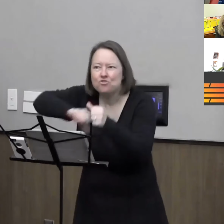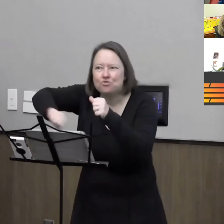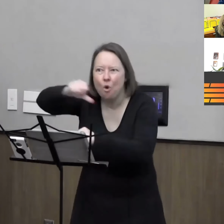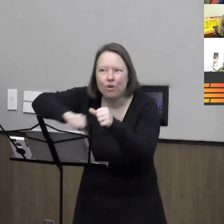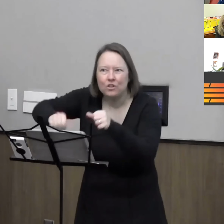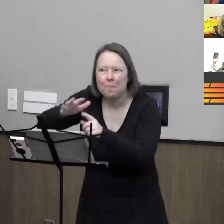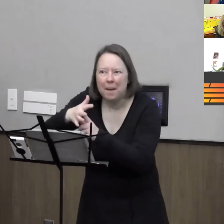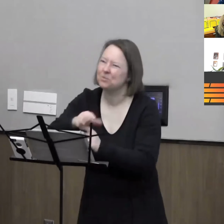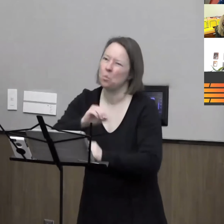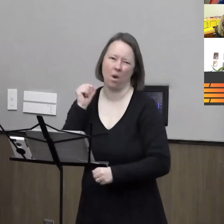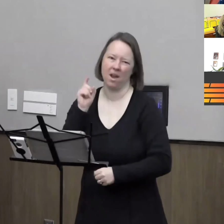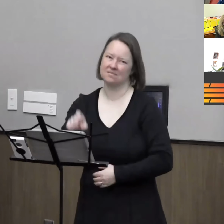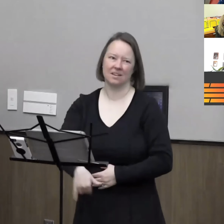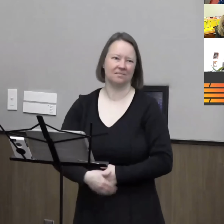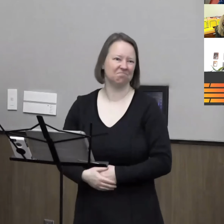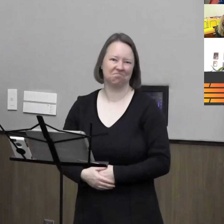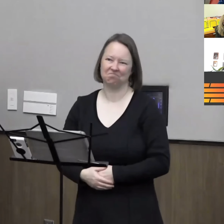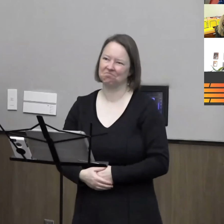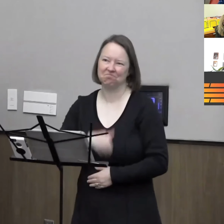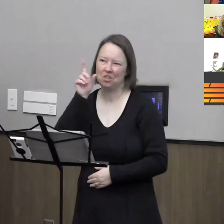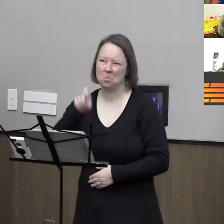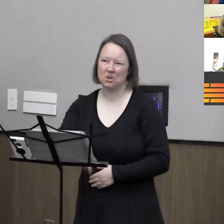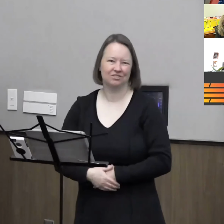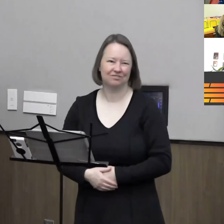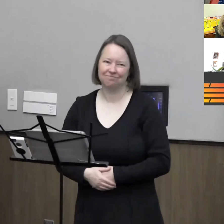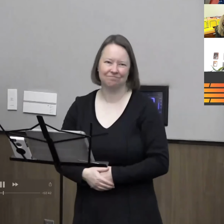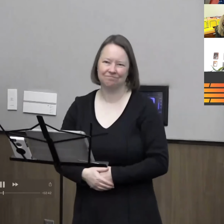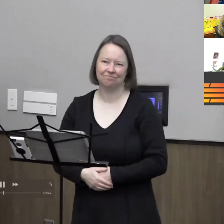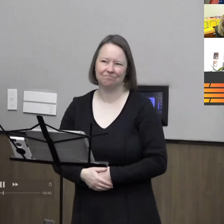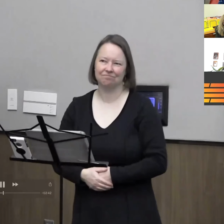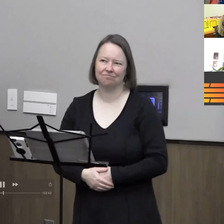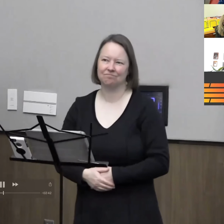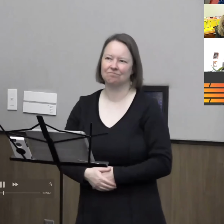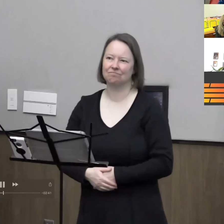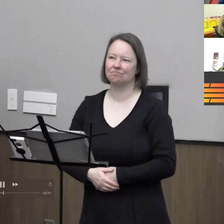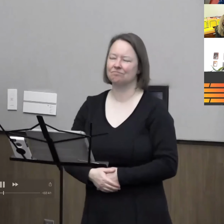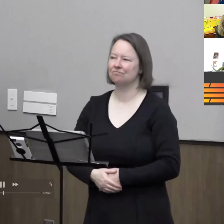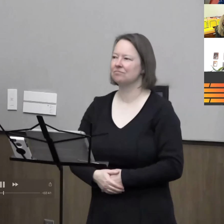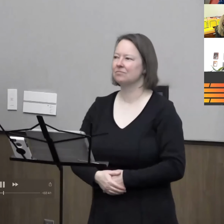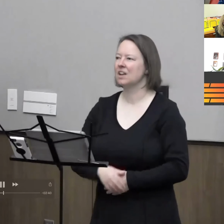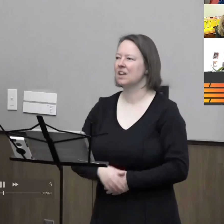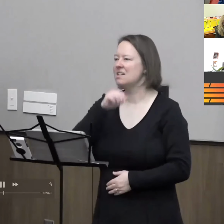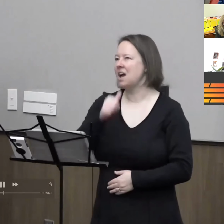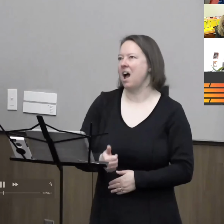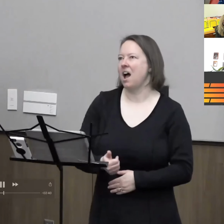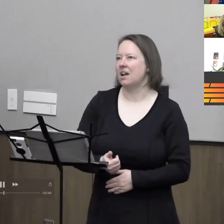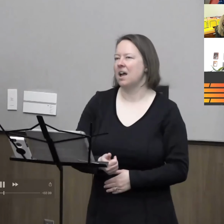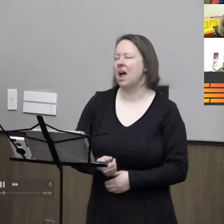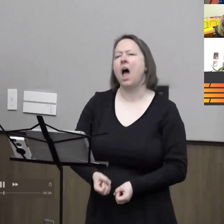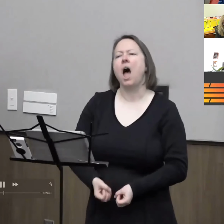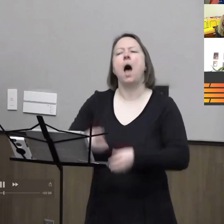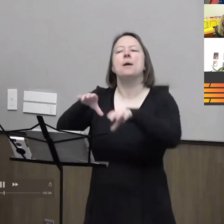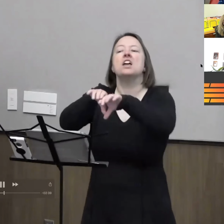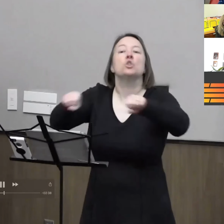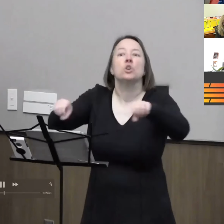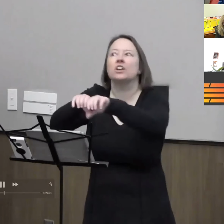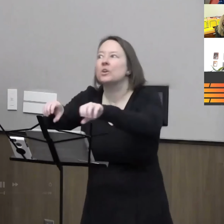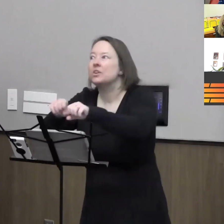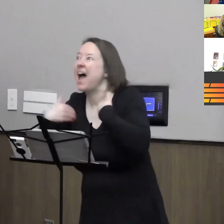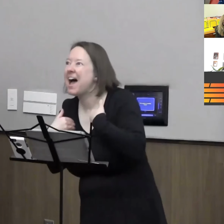setting? That won't be the question that day. It will not ask how many degrees you've been able to